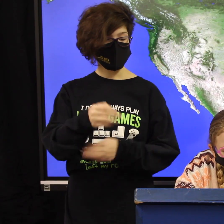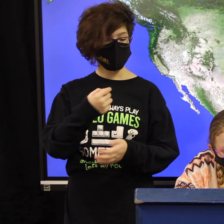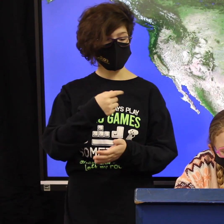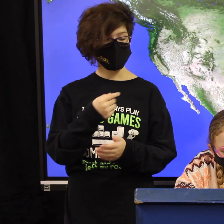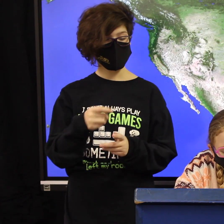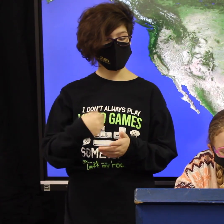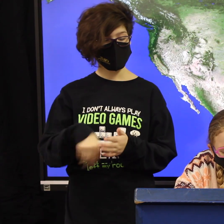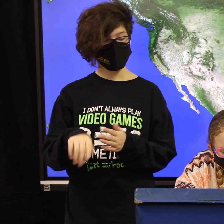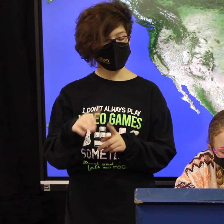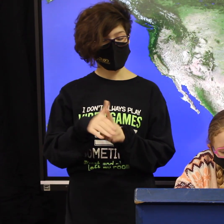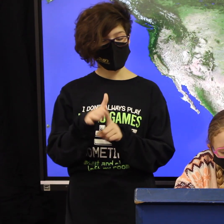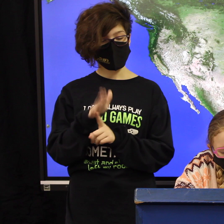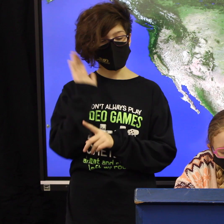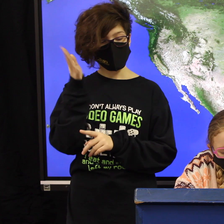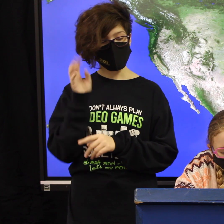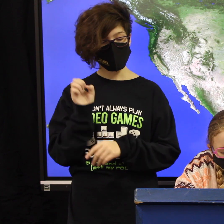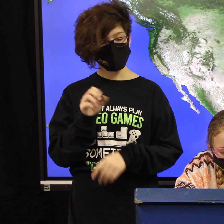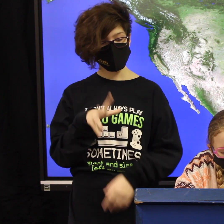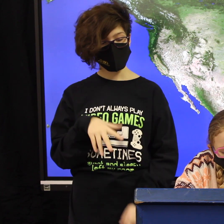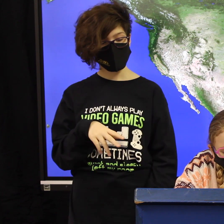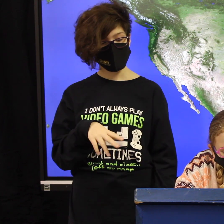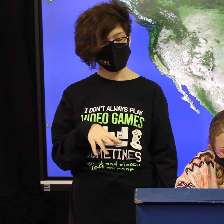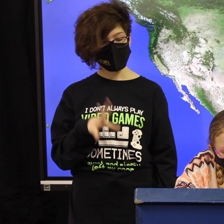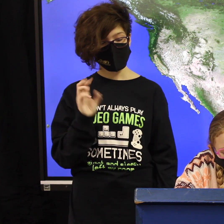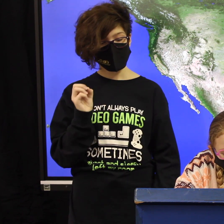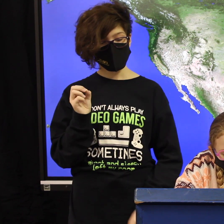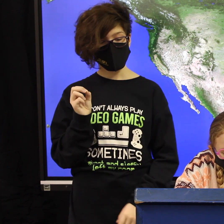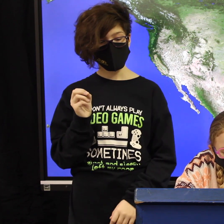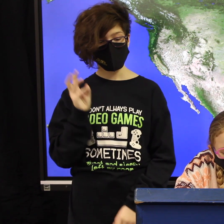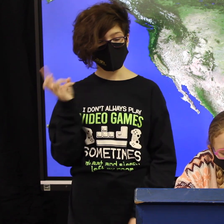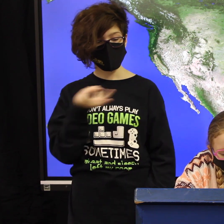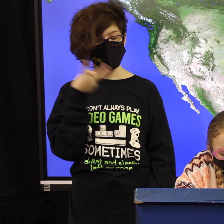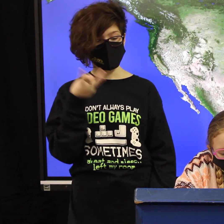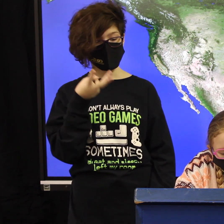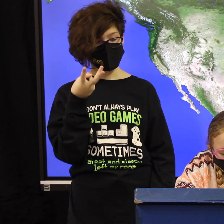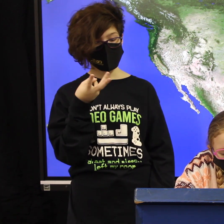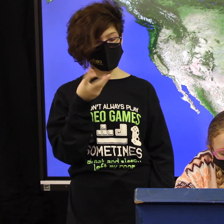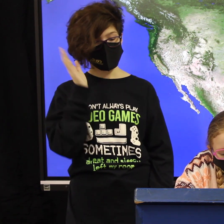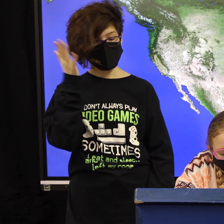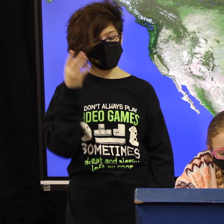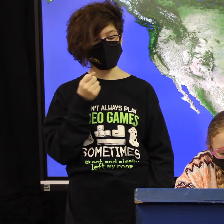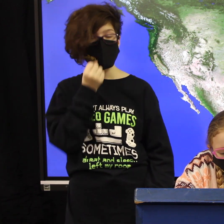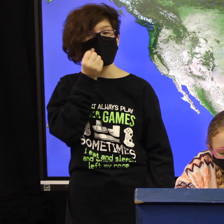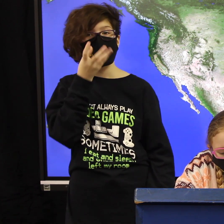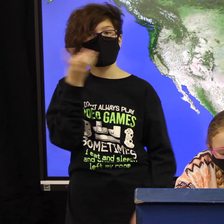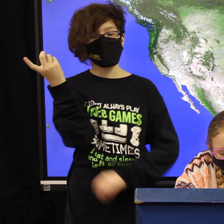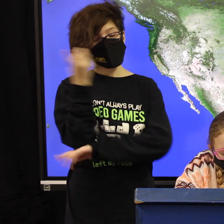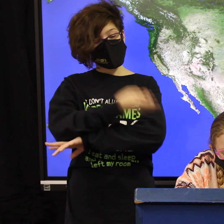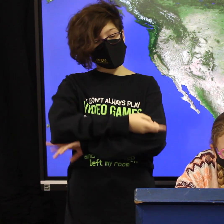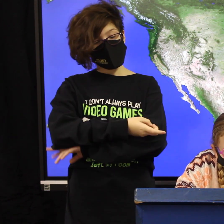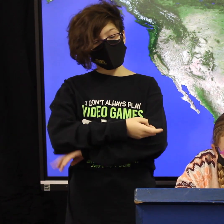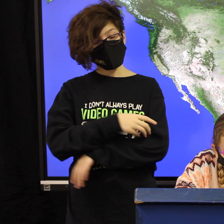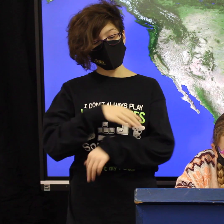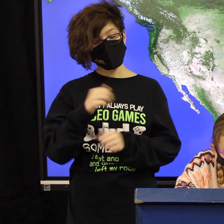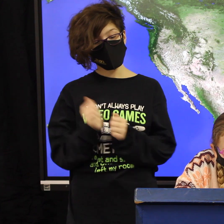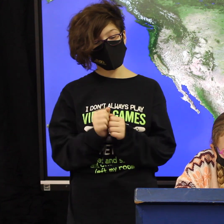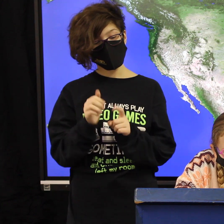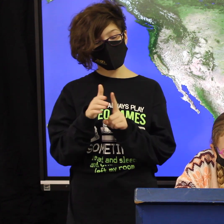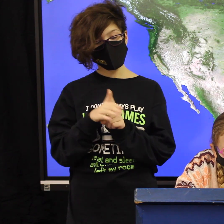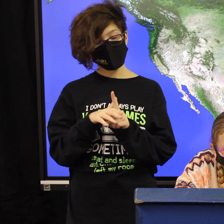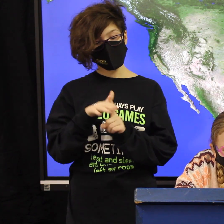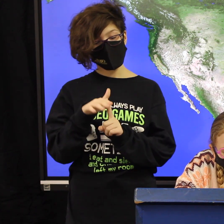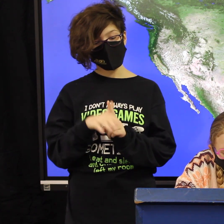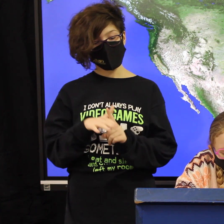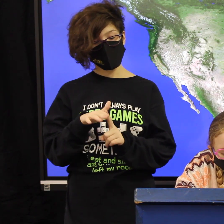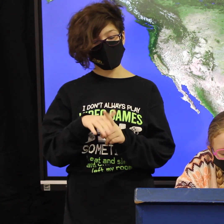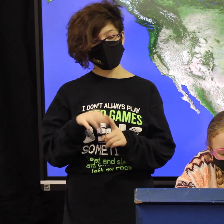Next week the temperatures will be in the 30s. Wednesday will be our warmest day with